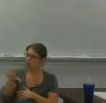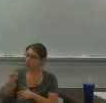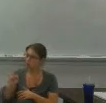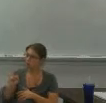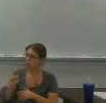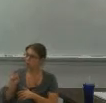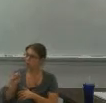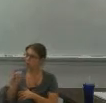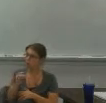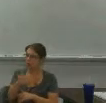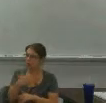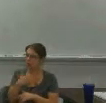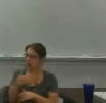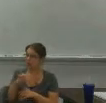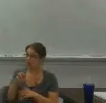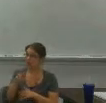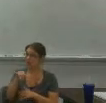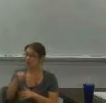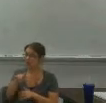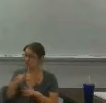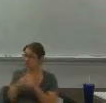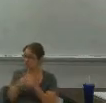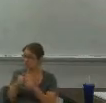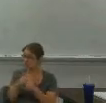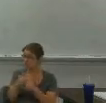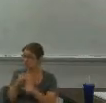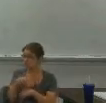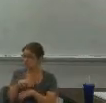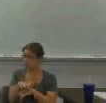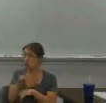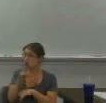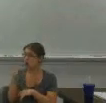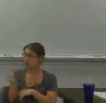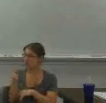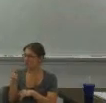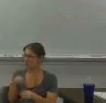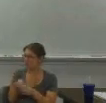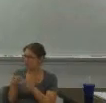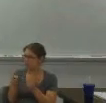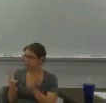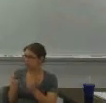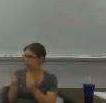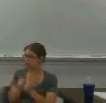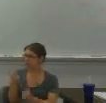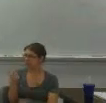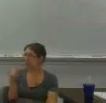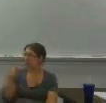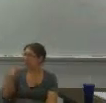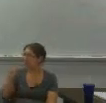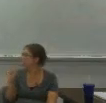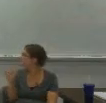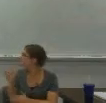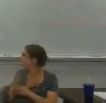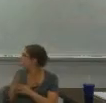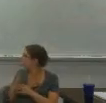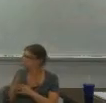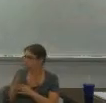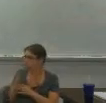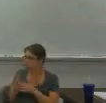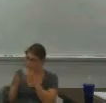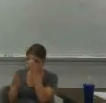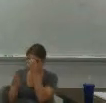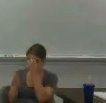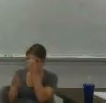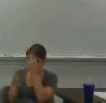crystal structure, and the molecules are actually held in place with these gaps in between them,